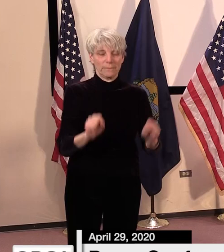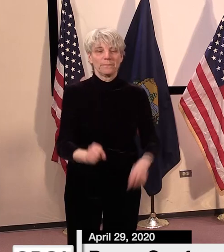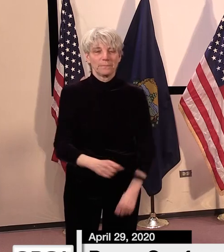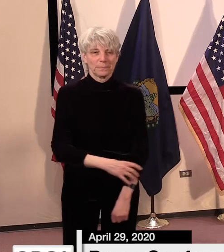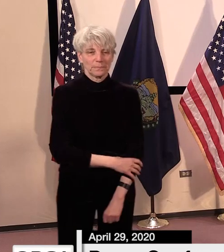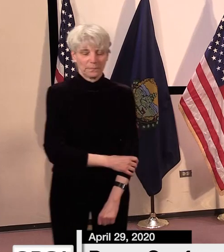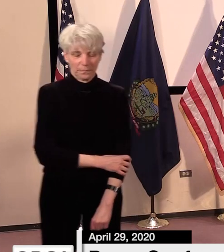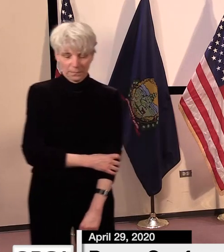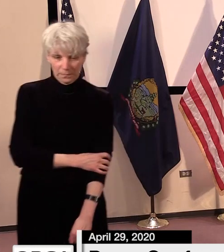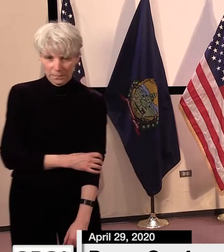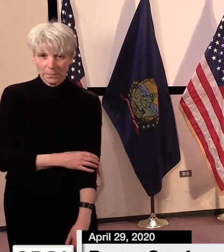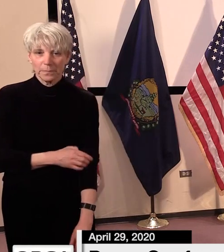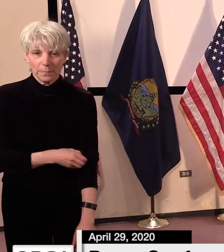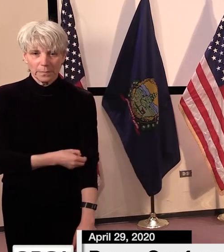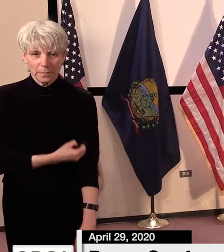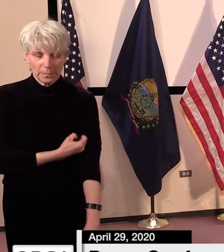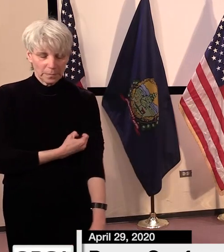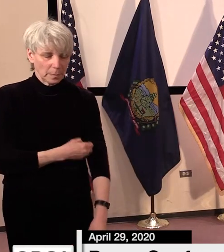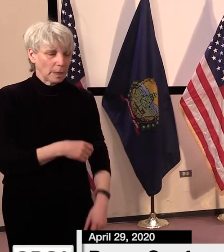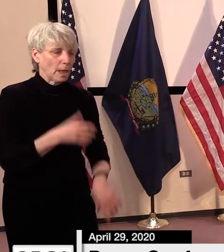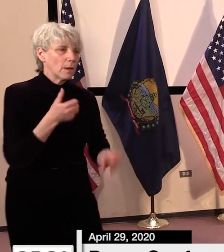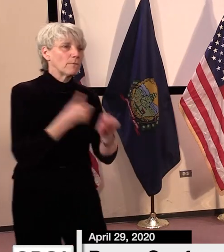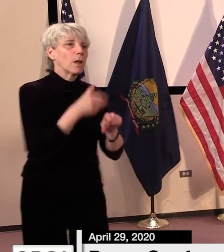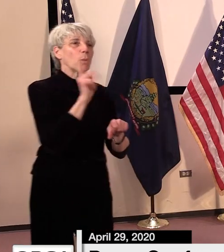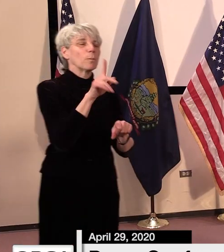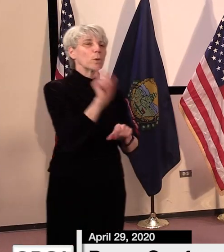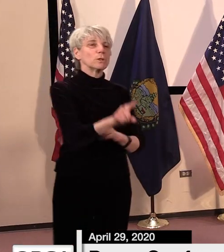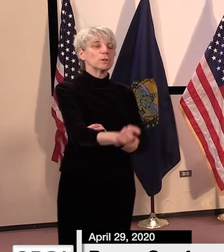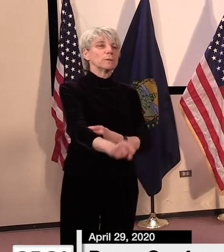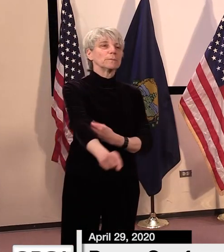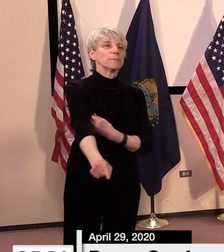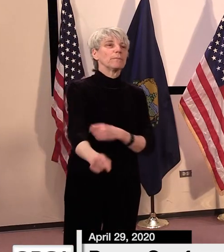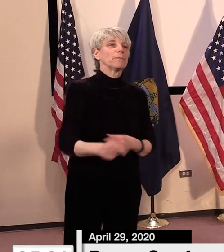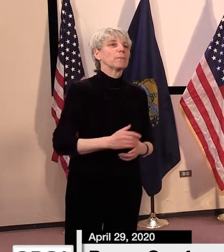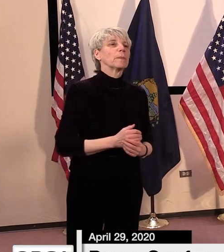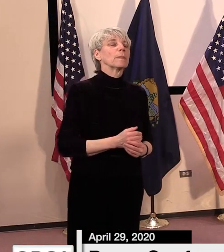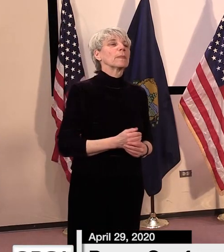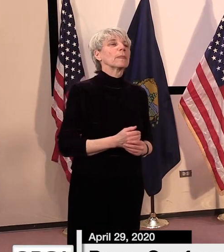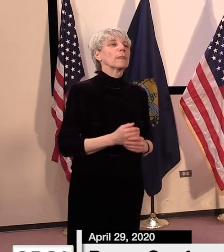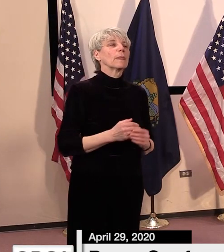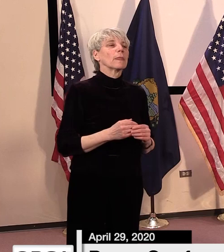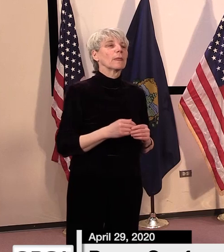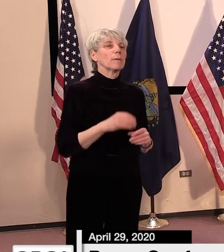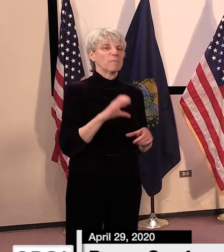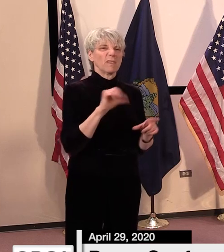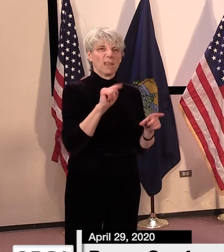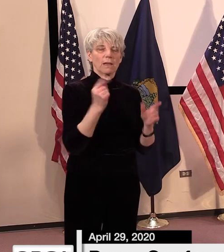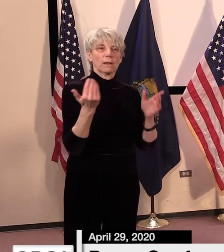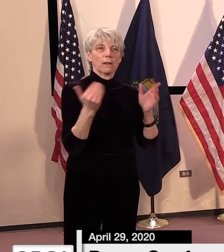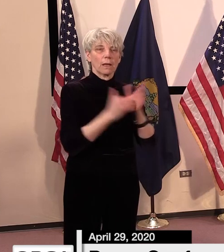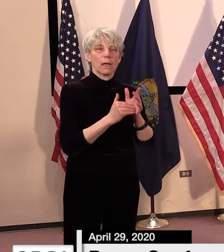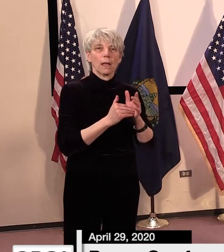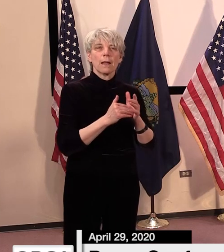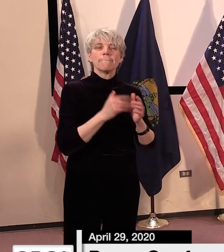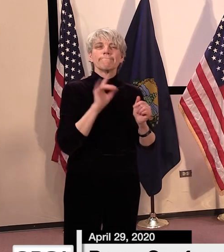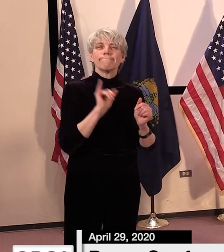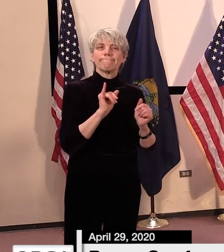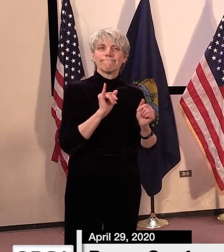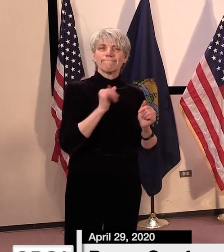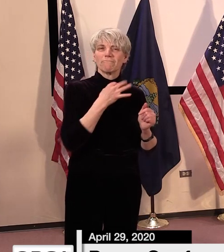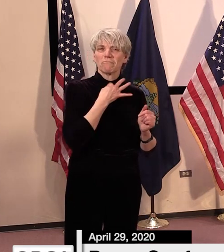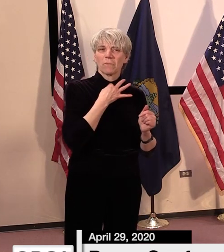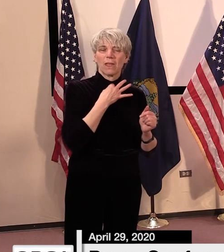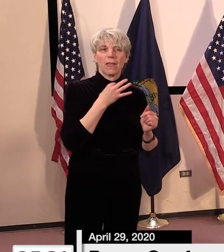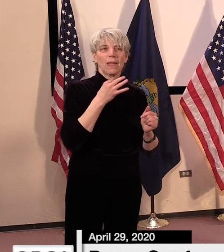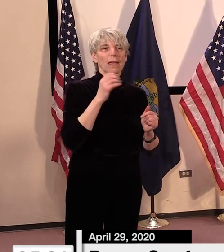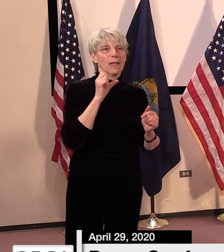So I have a follow-up to that then. Is it going to be difficult to continue to get buy-in from people when